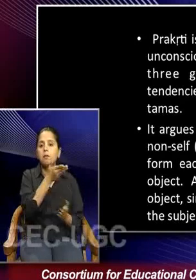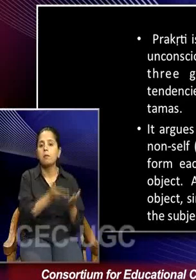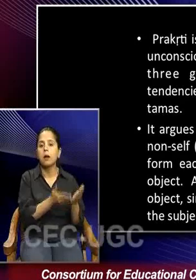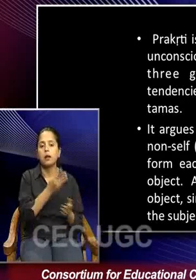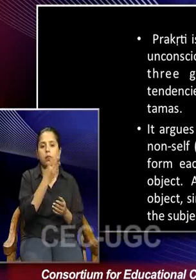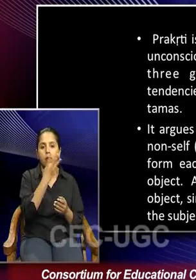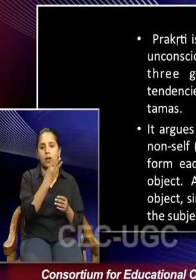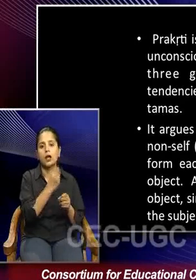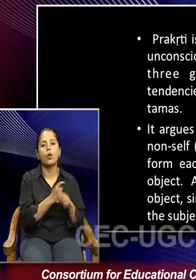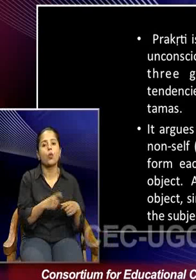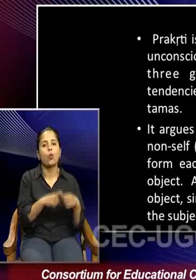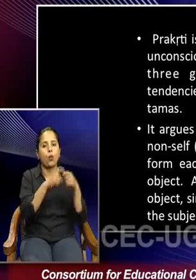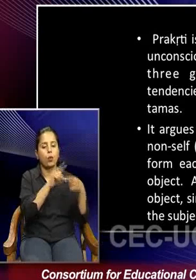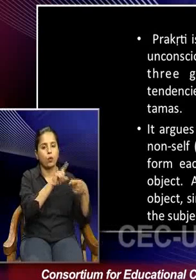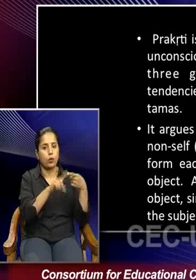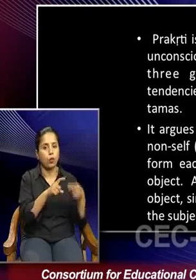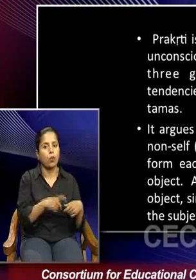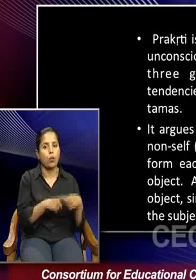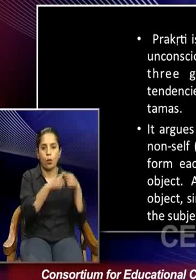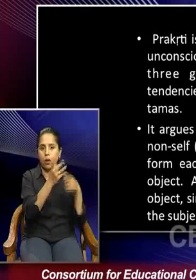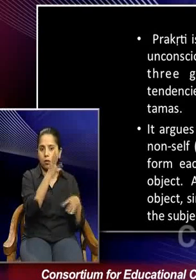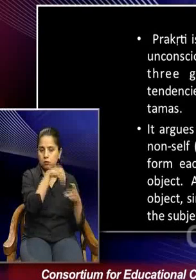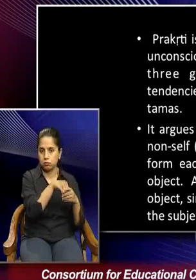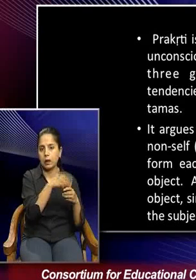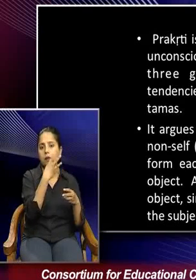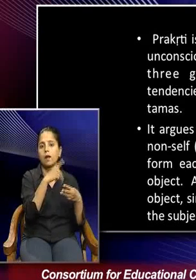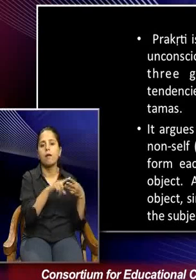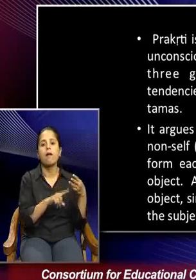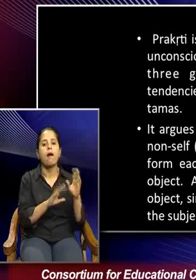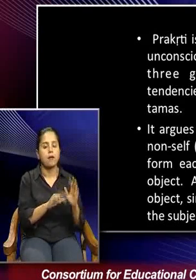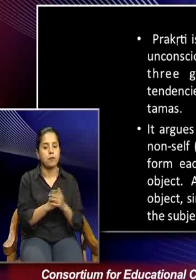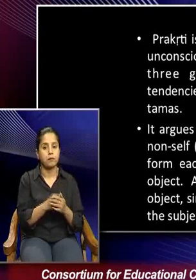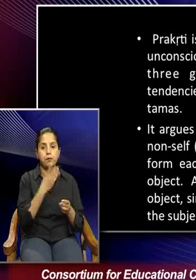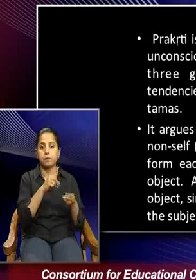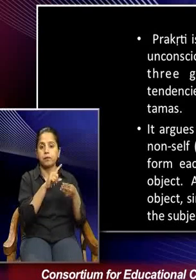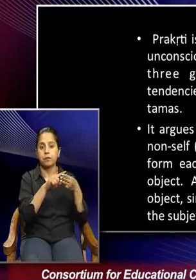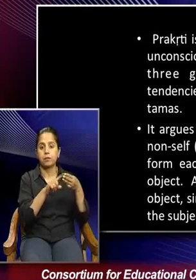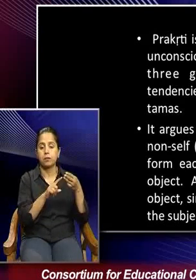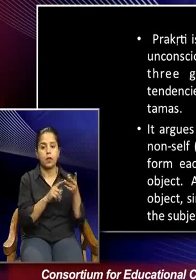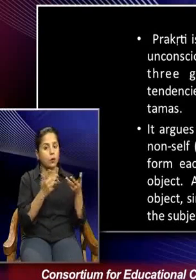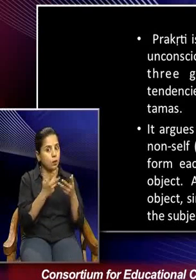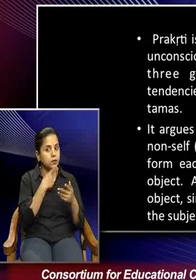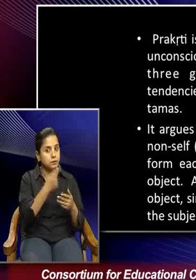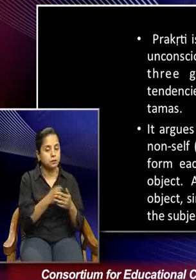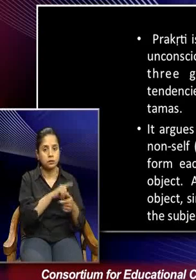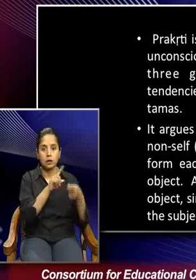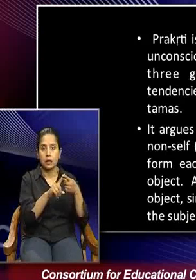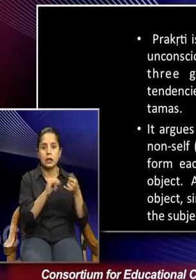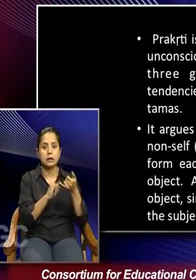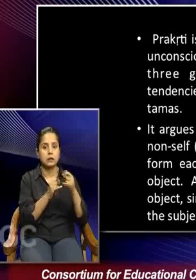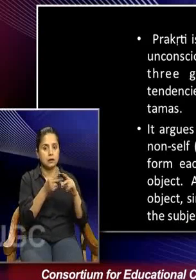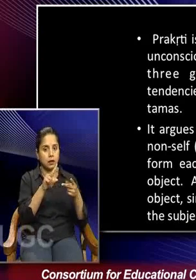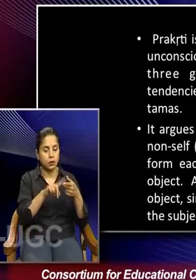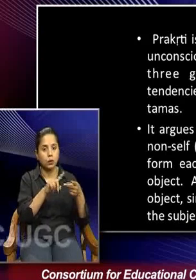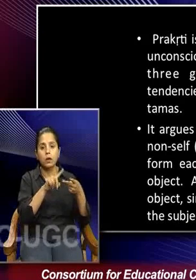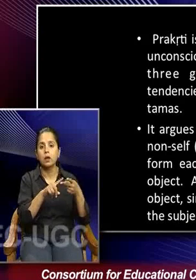three gunas, which is the qualities or innate tendencies. And those three gunas are sattva,